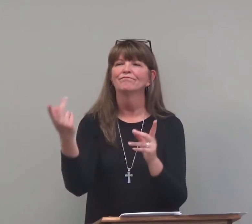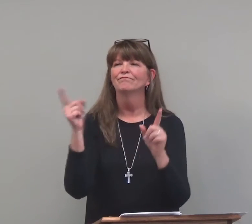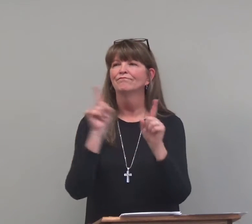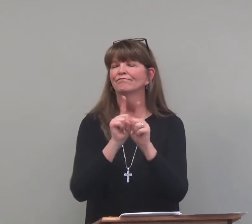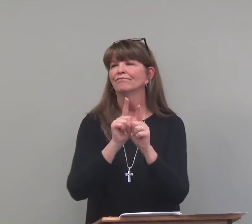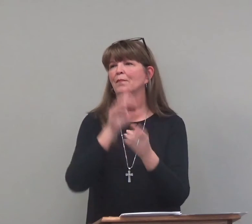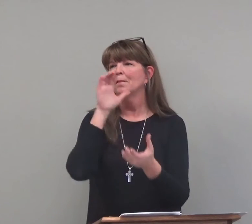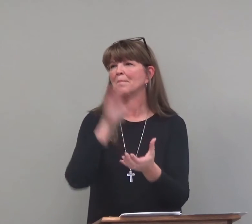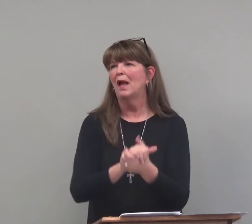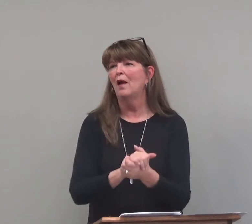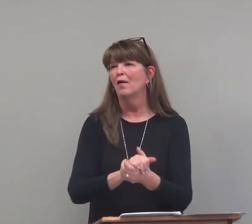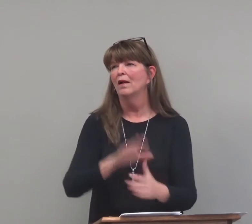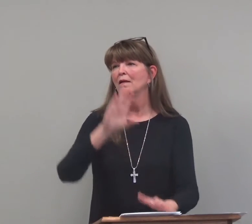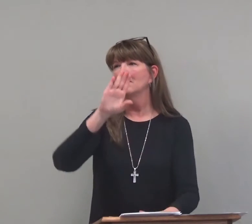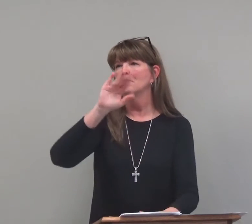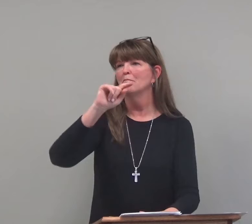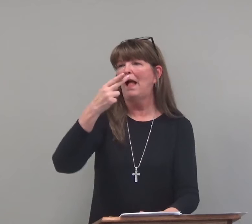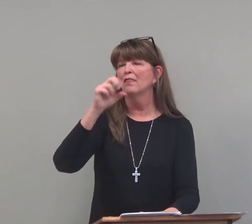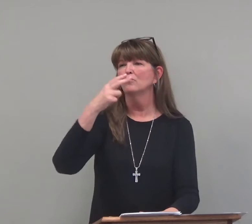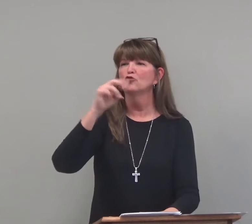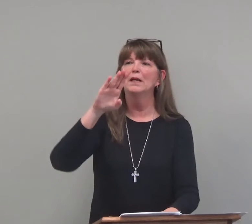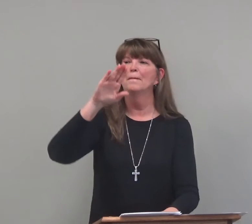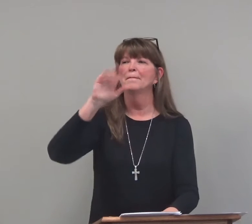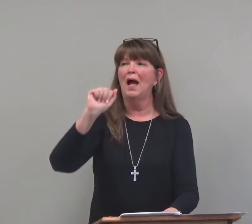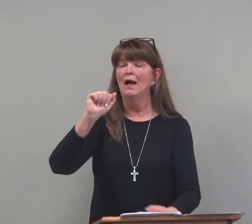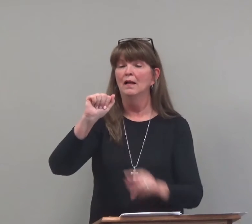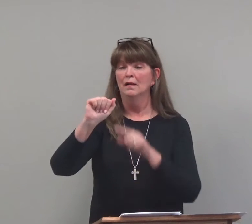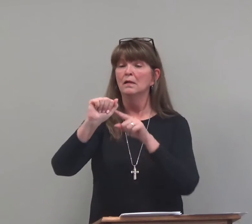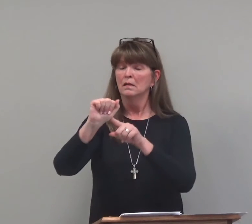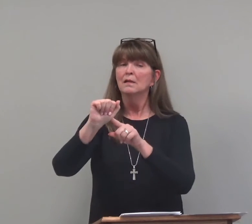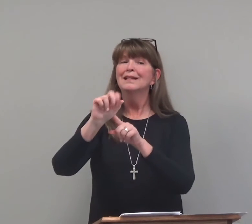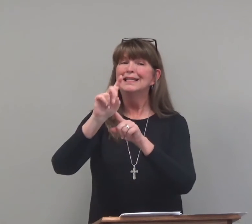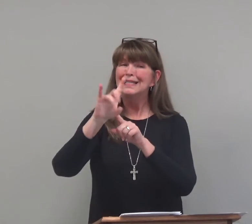Then King David was able to bring Bathsheba to him and marry her.